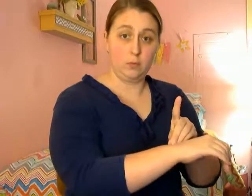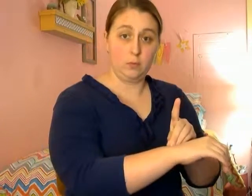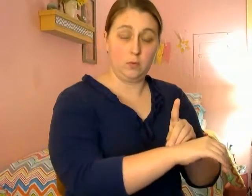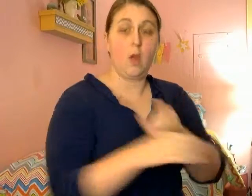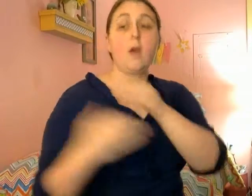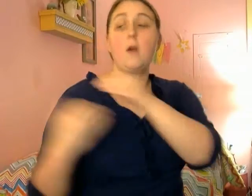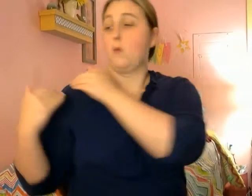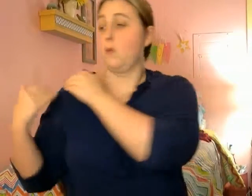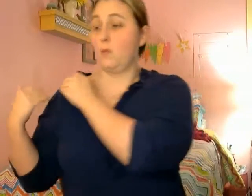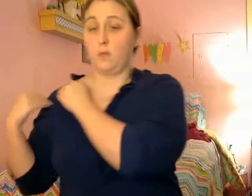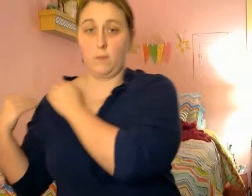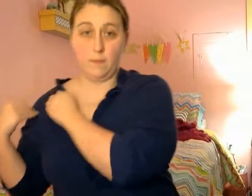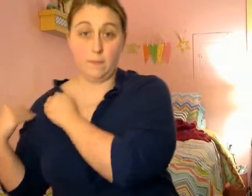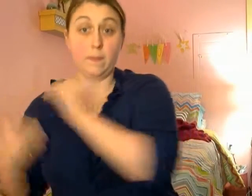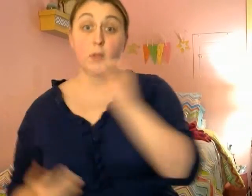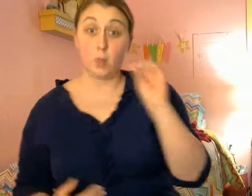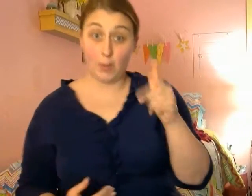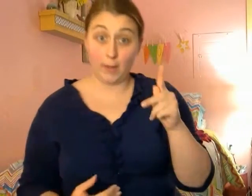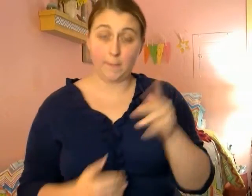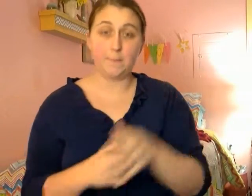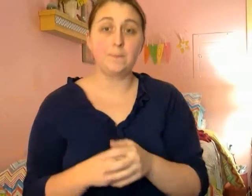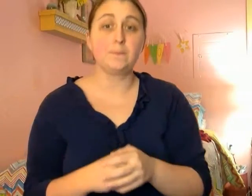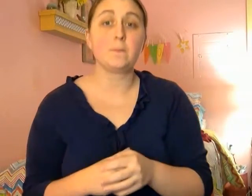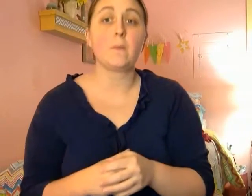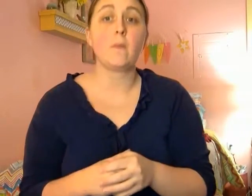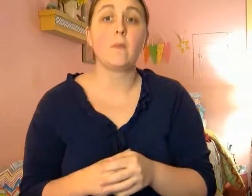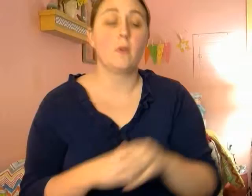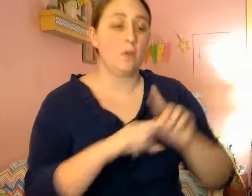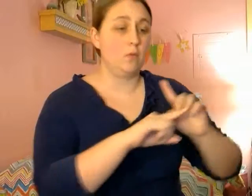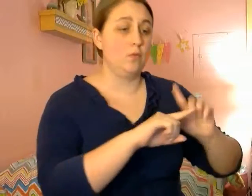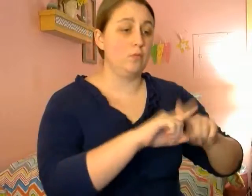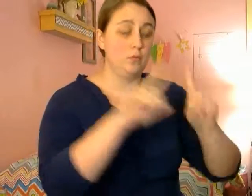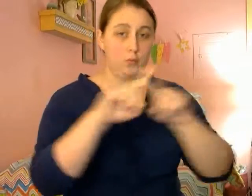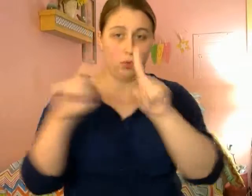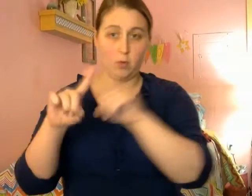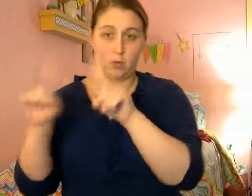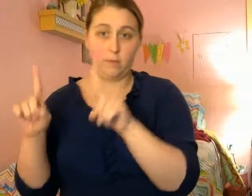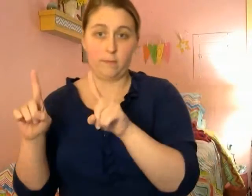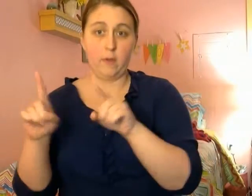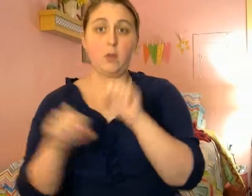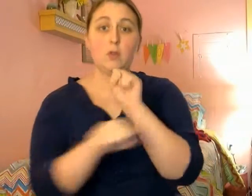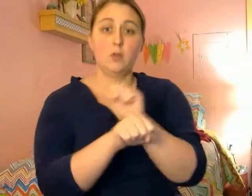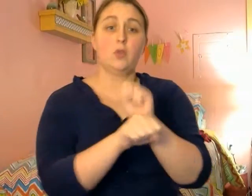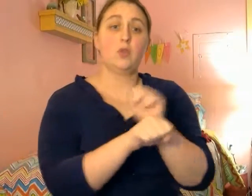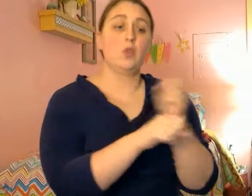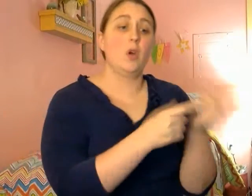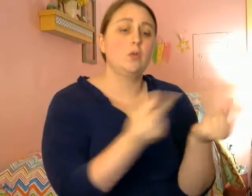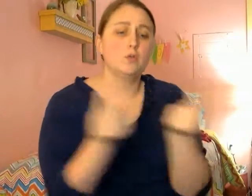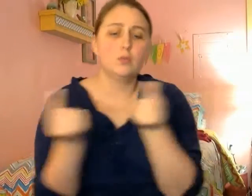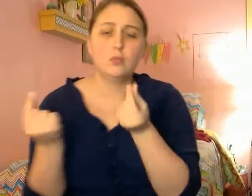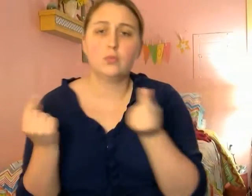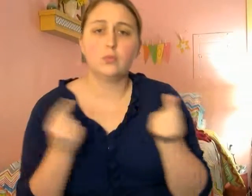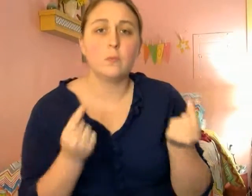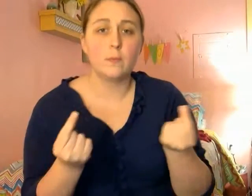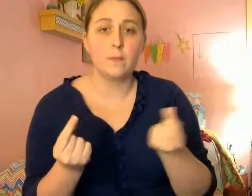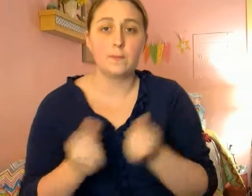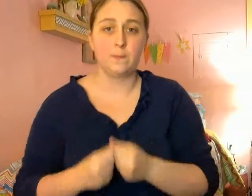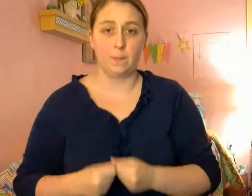responsibility, okay? The things I do in my work, okay? So let's look.